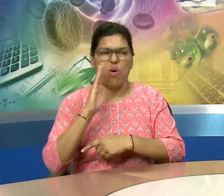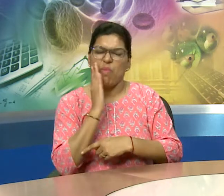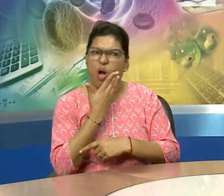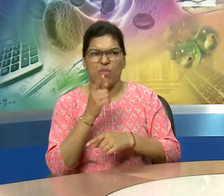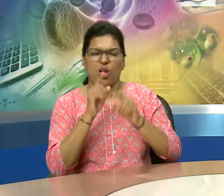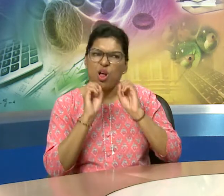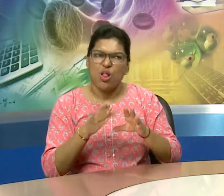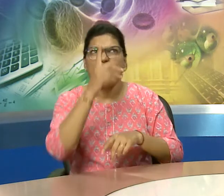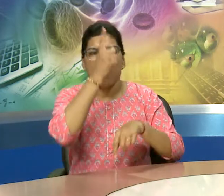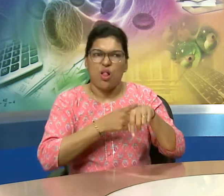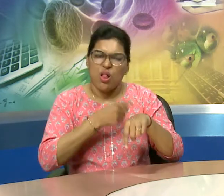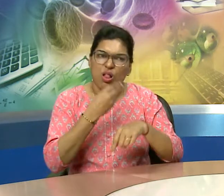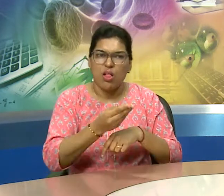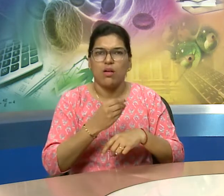he was a disbeliever,